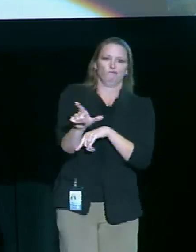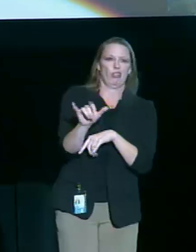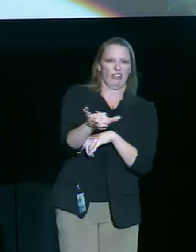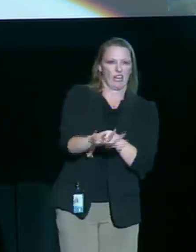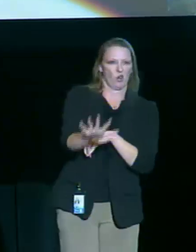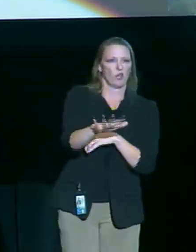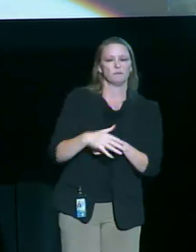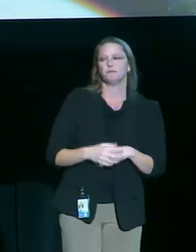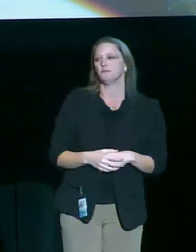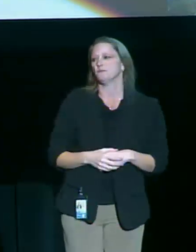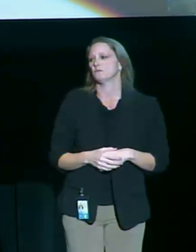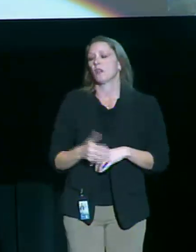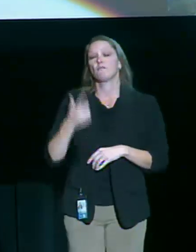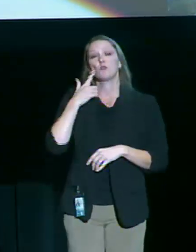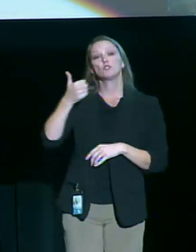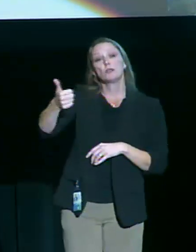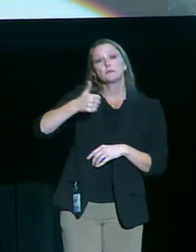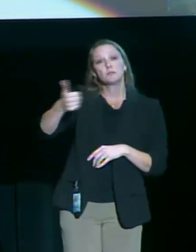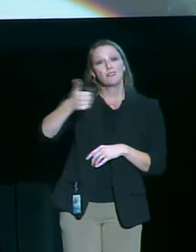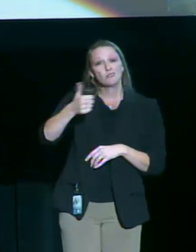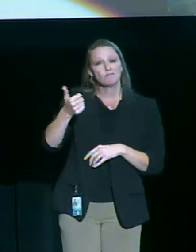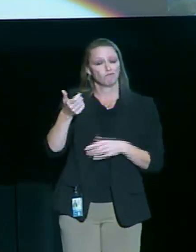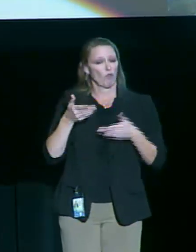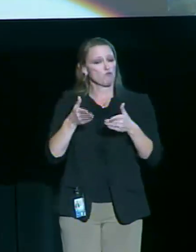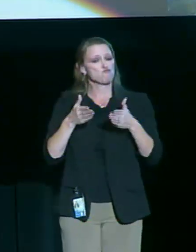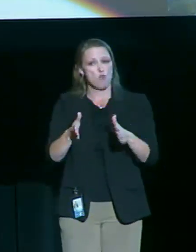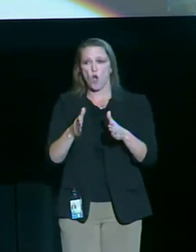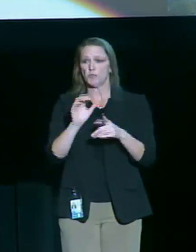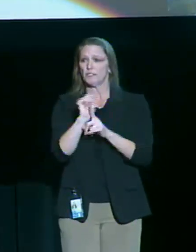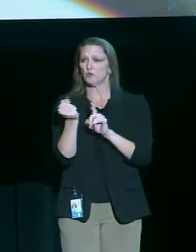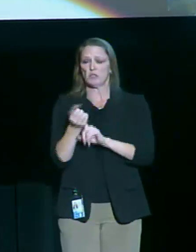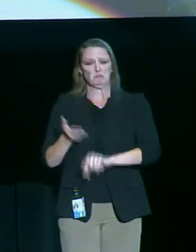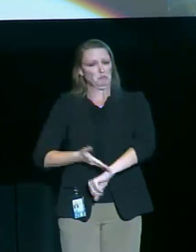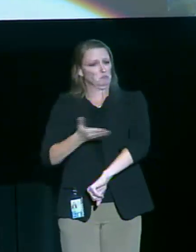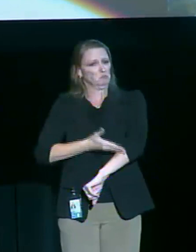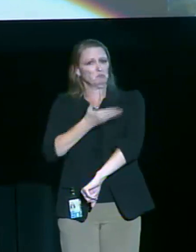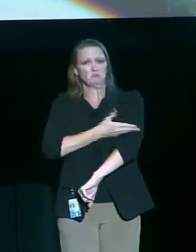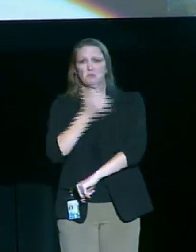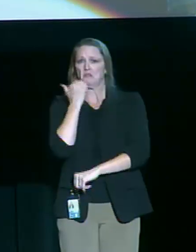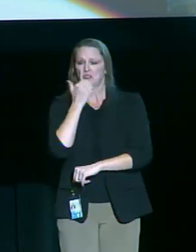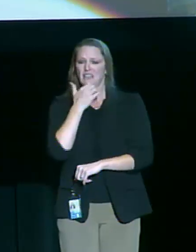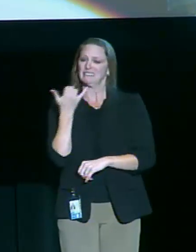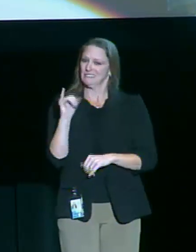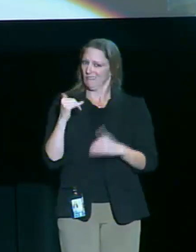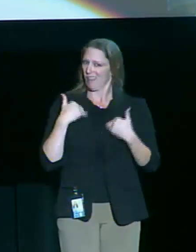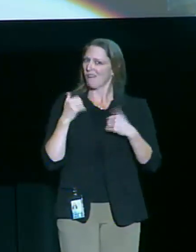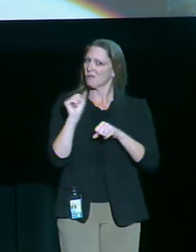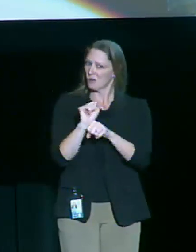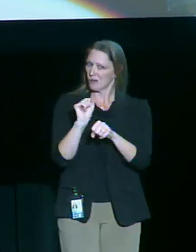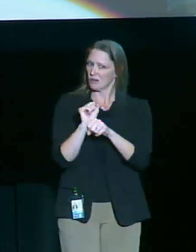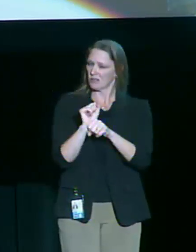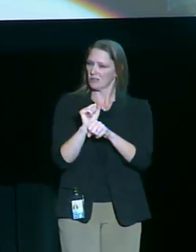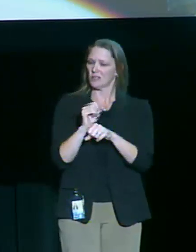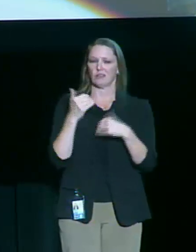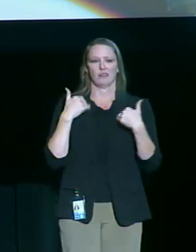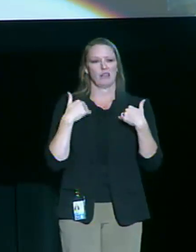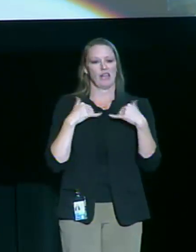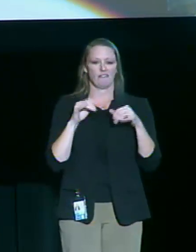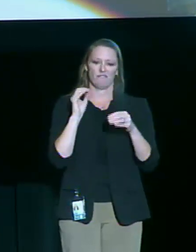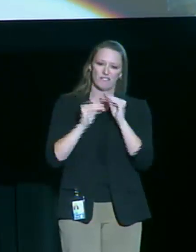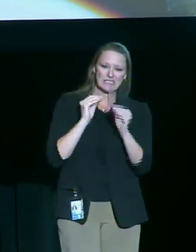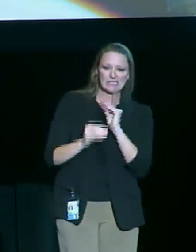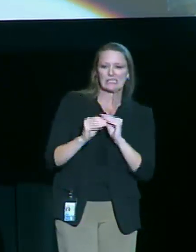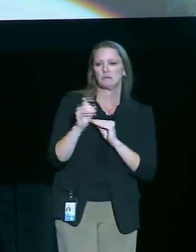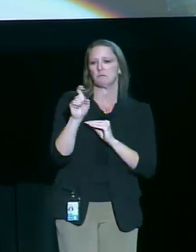In transportation, our road conditions are improving every day. There's still much work to do. Permanent repairs to structures, traffic